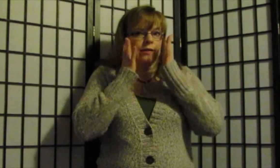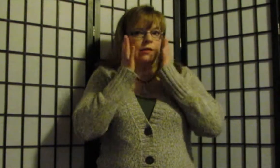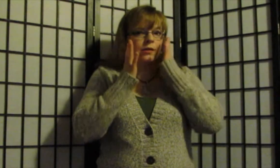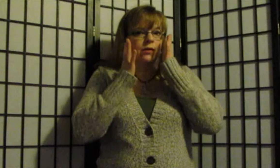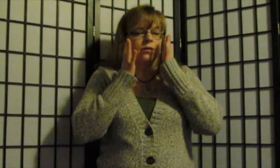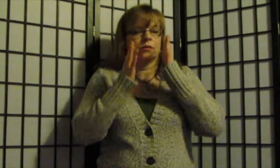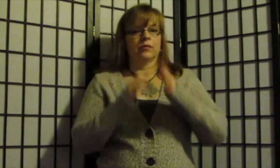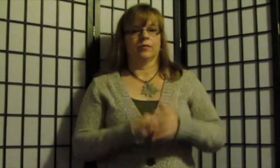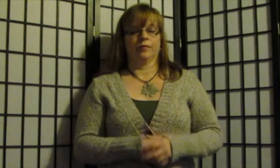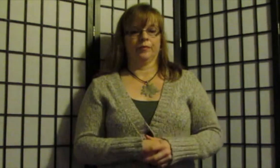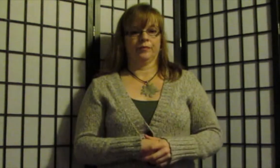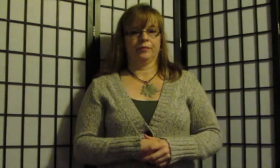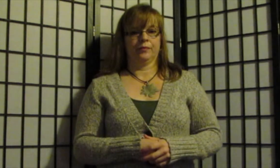Embarrassed.